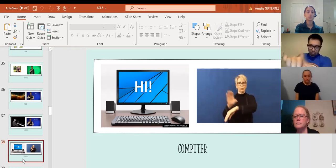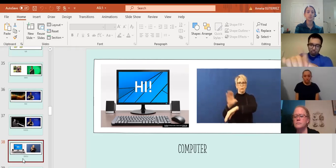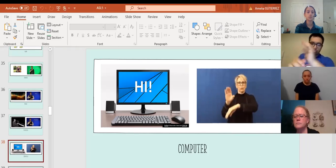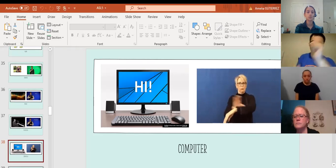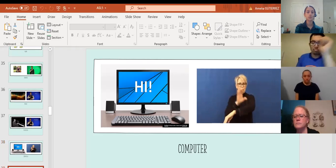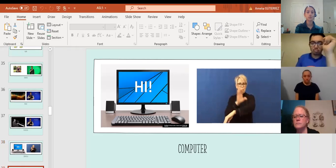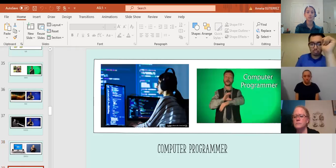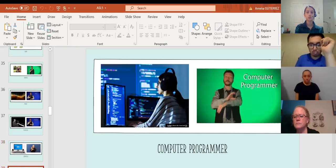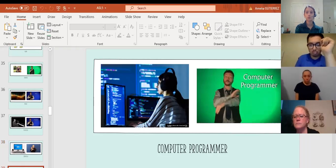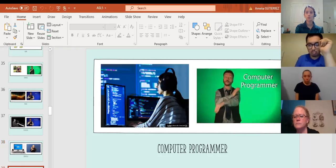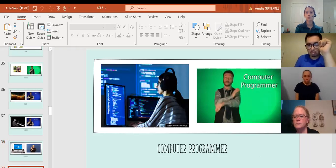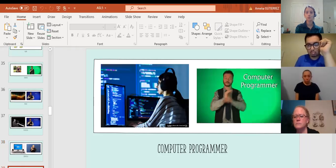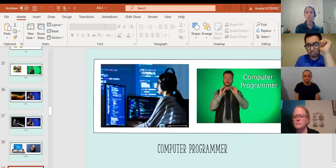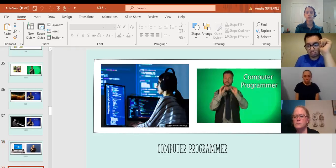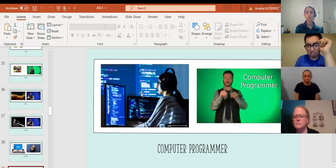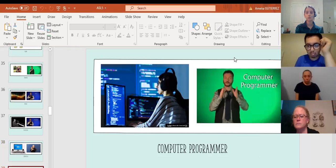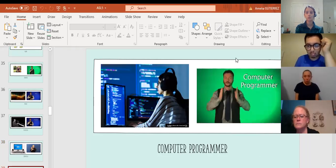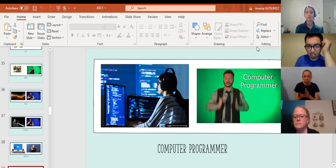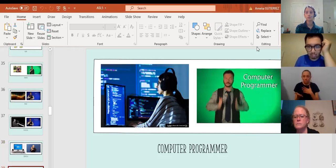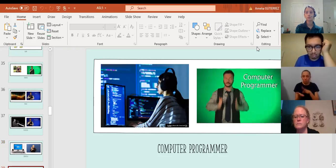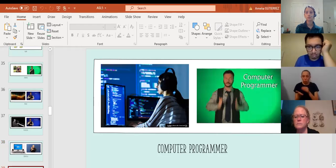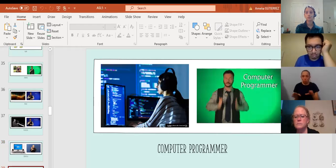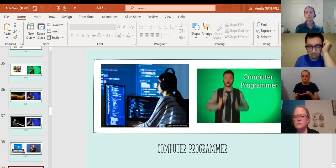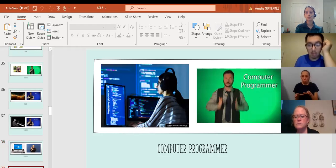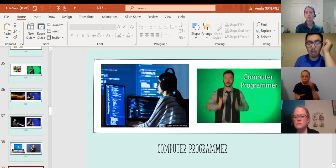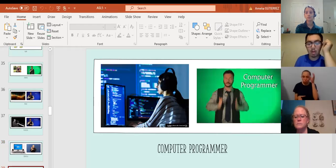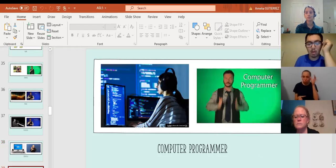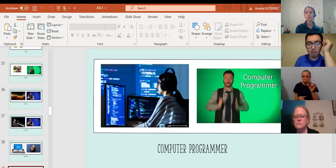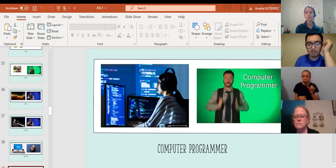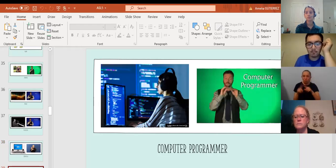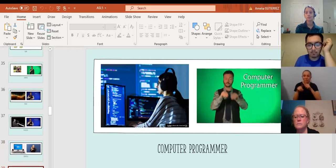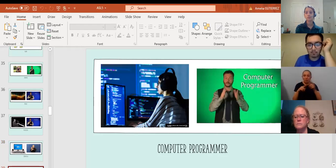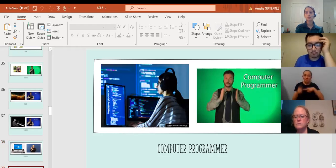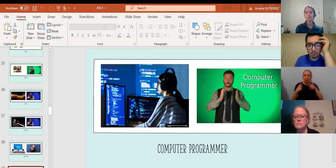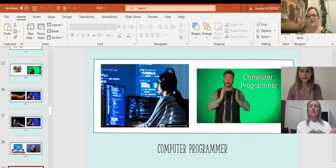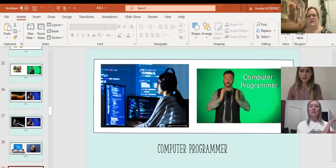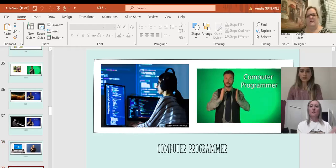And that's what my students do computer up here too. Computer, there's different signs for it, but there's.